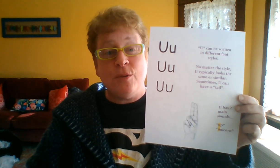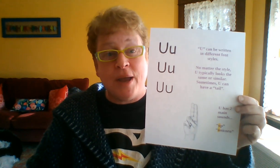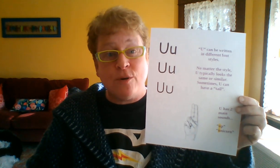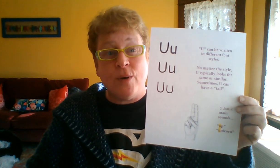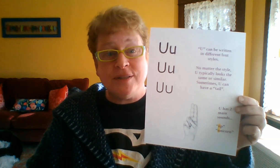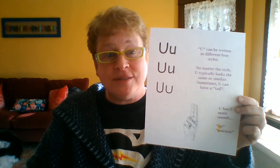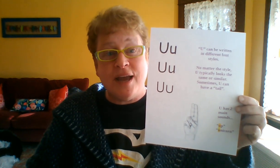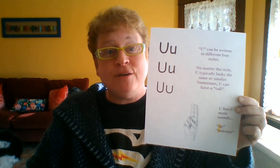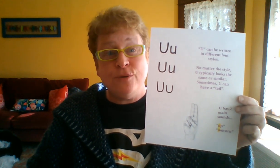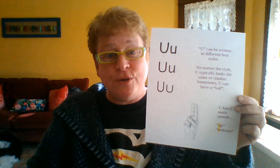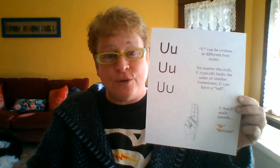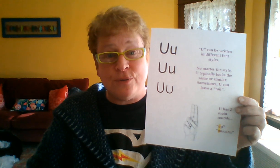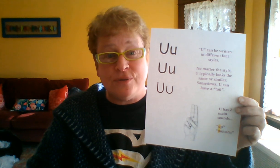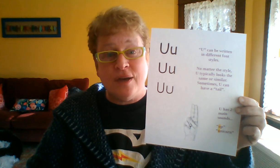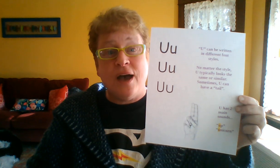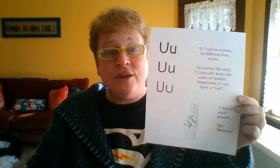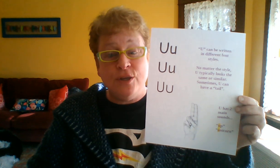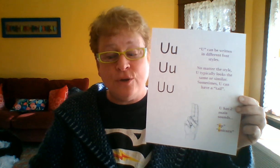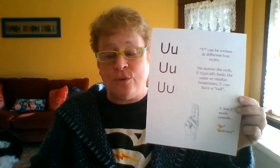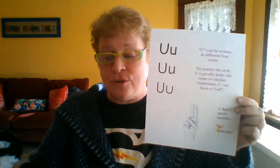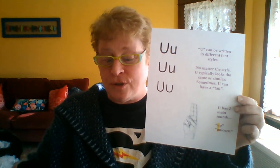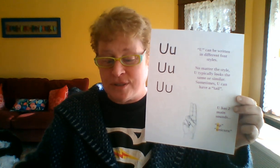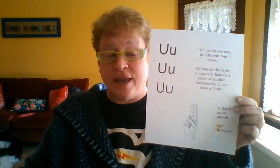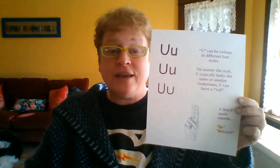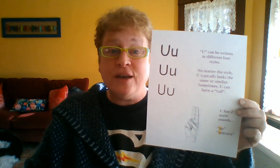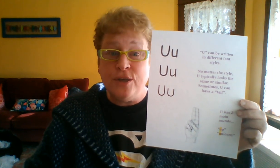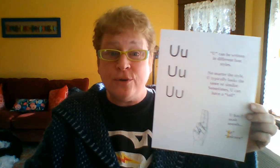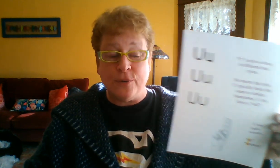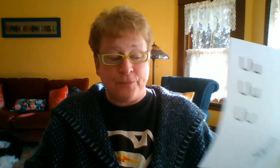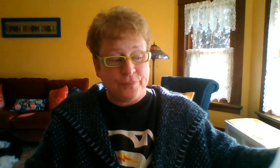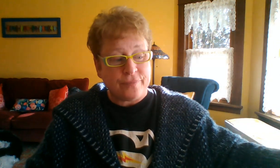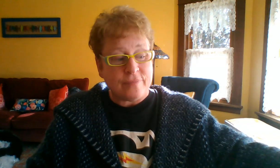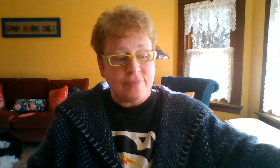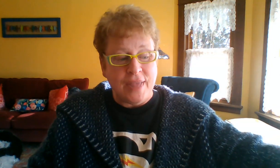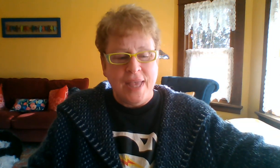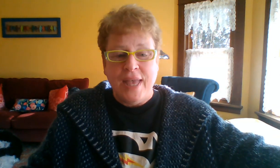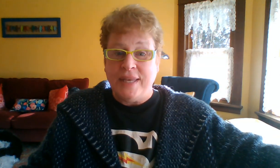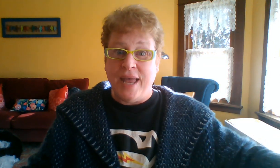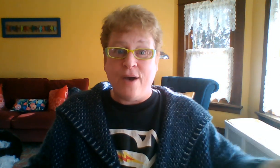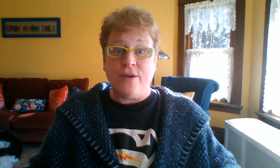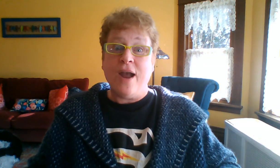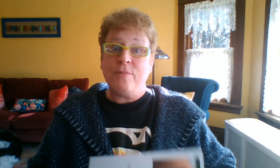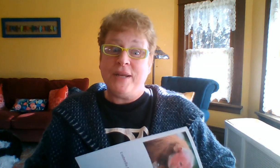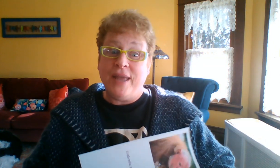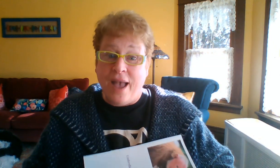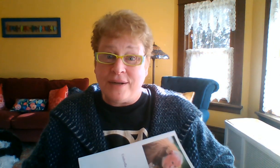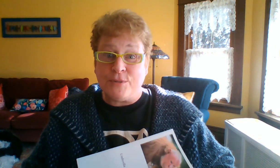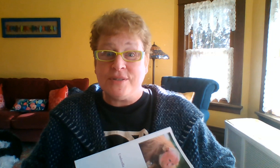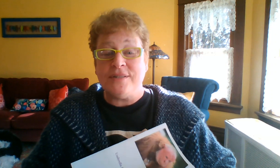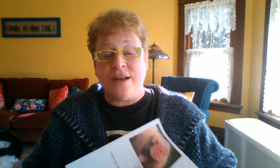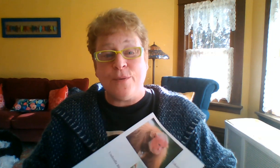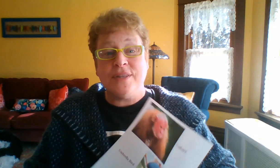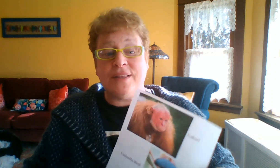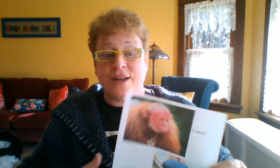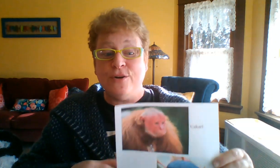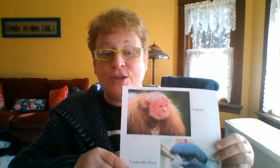matter what style you use, a U looks like a U. Now, there aren't many animals that start with the letter